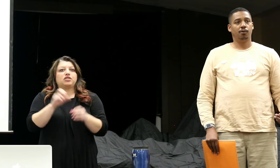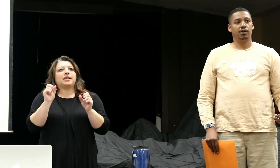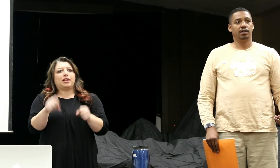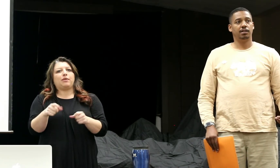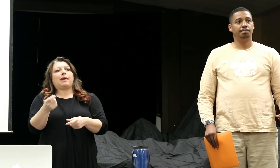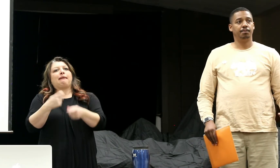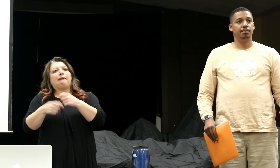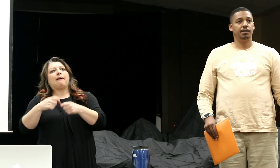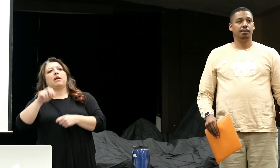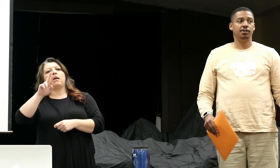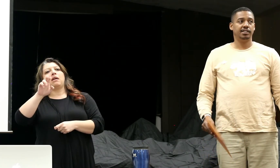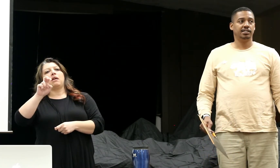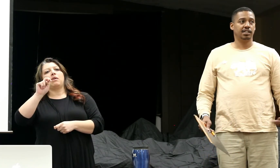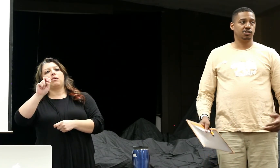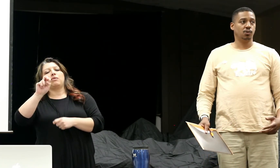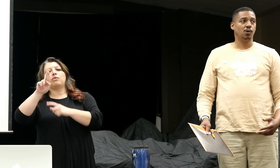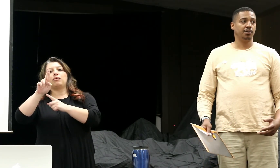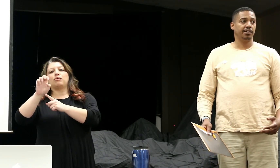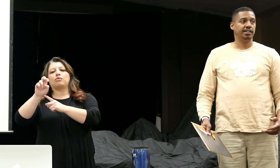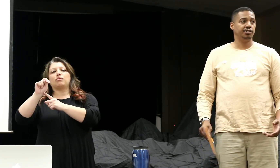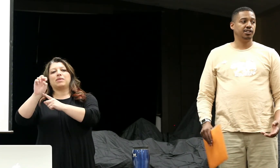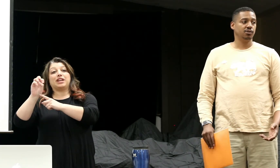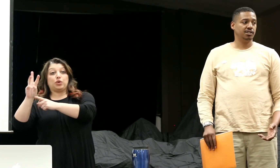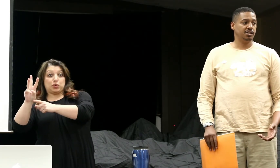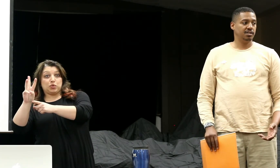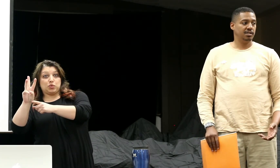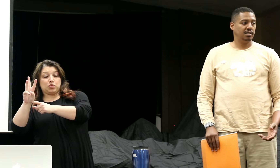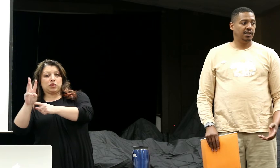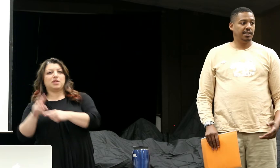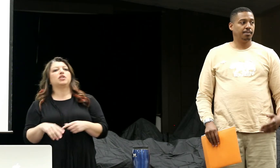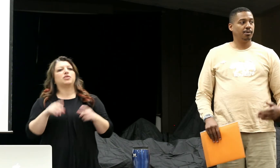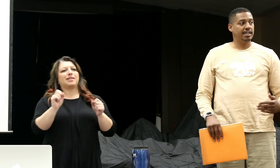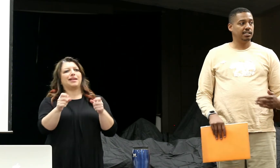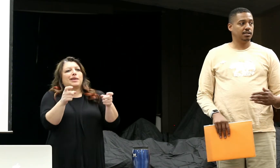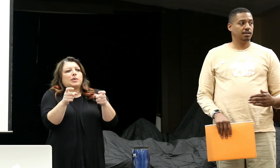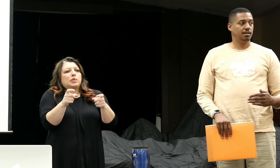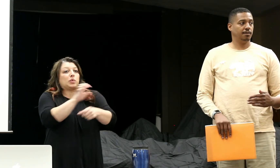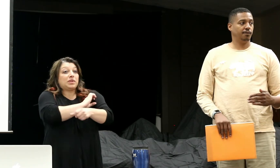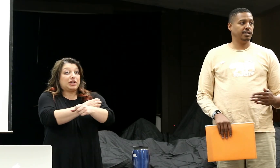for the community to control their energy usage and their prices for energy.